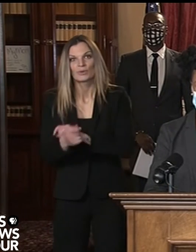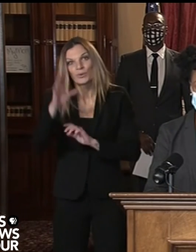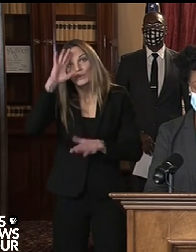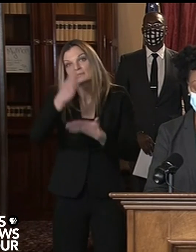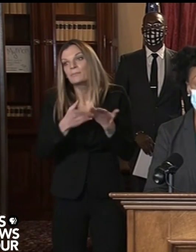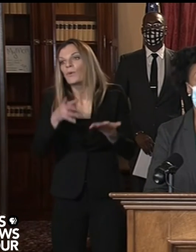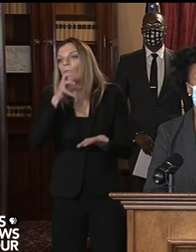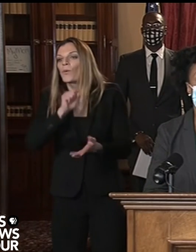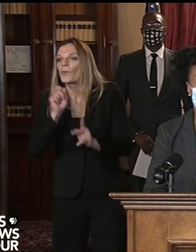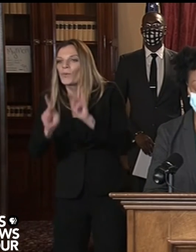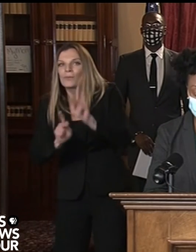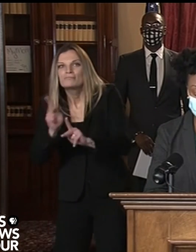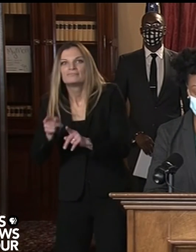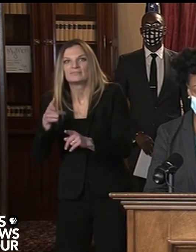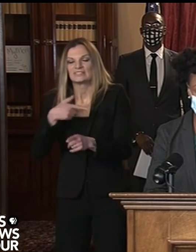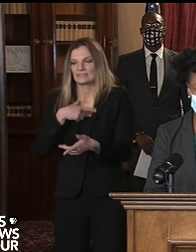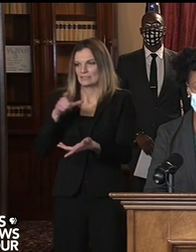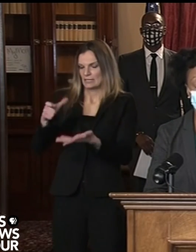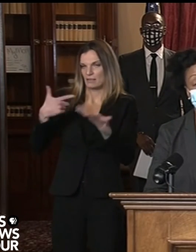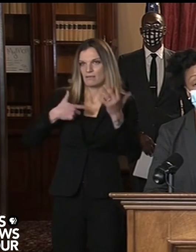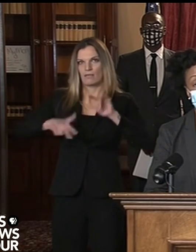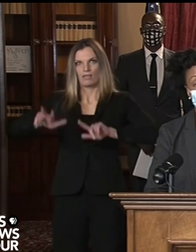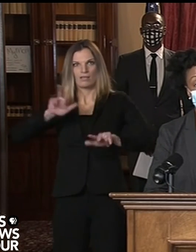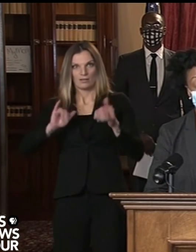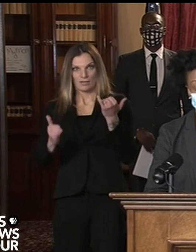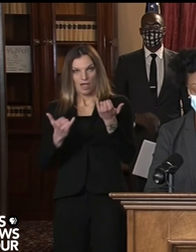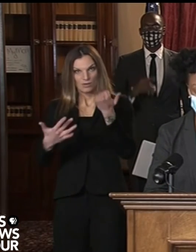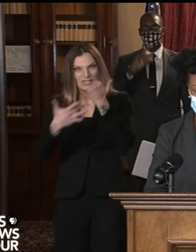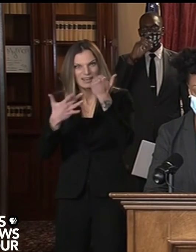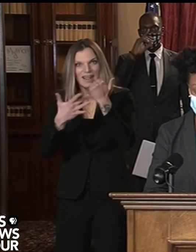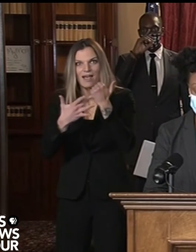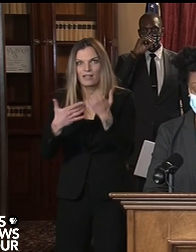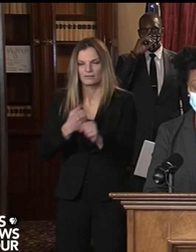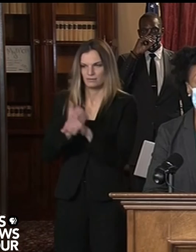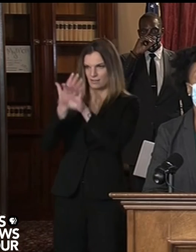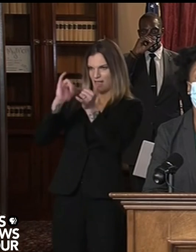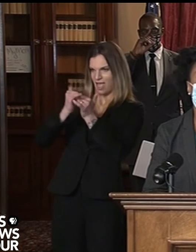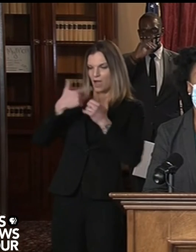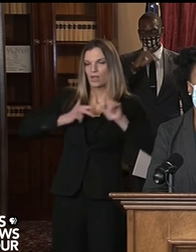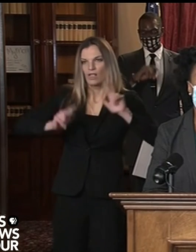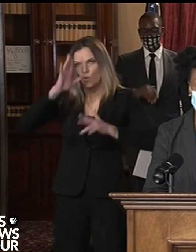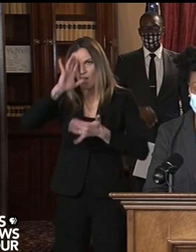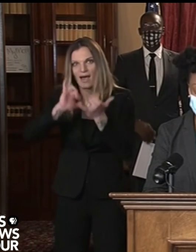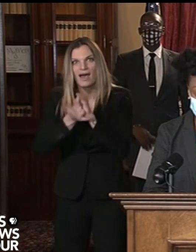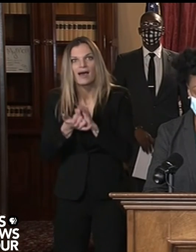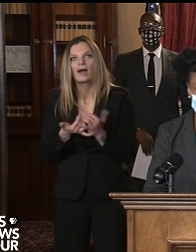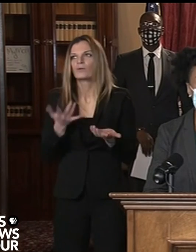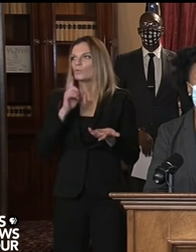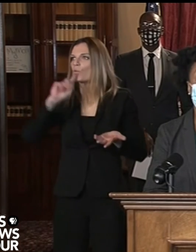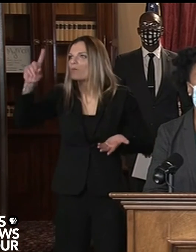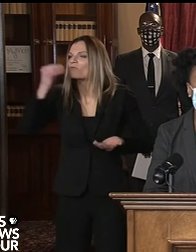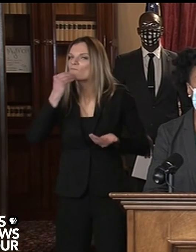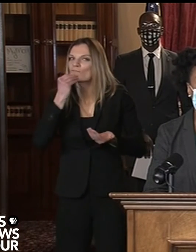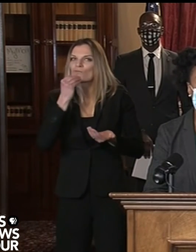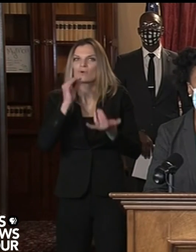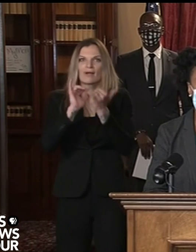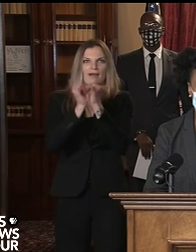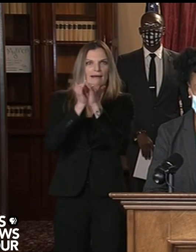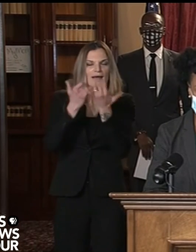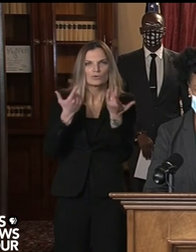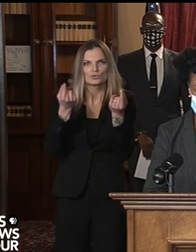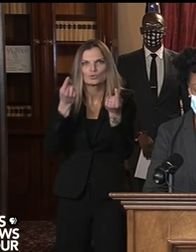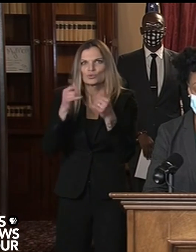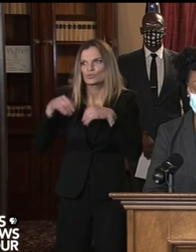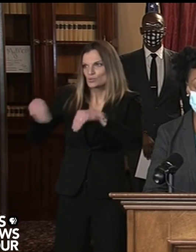need assistance, learning how to use video services to communicate with loved ones, learn how to do things like order groceries or household